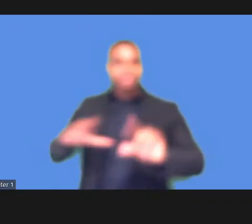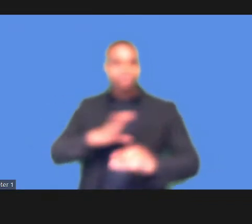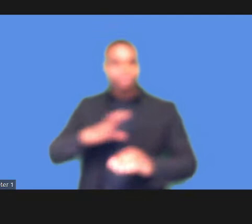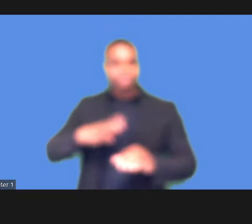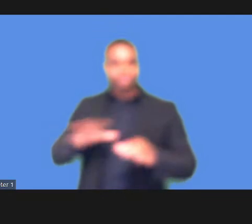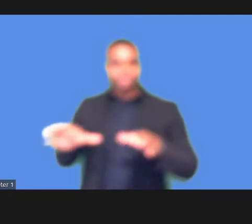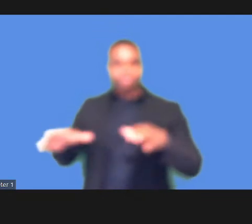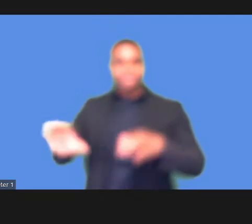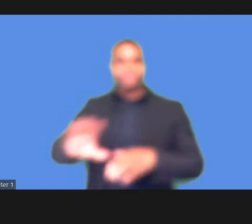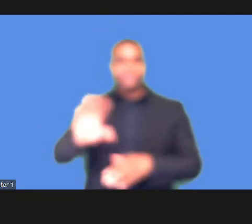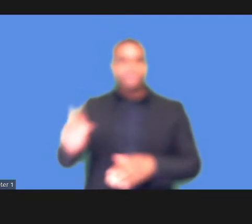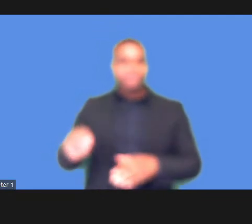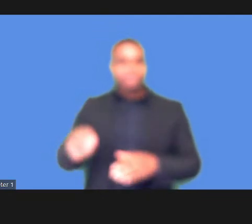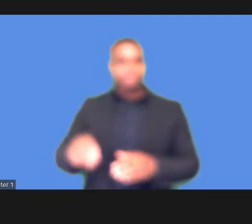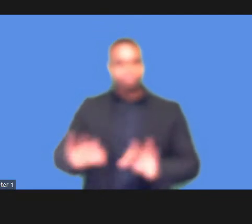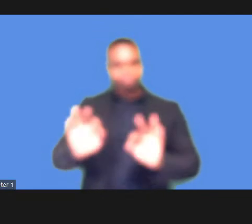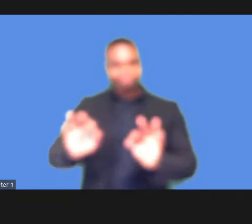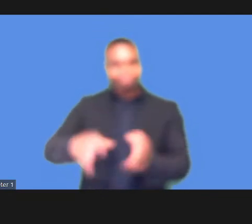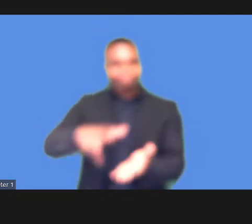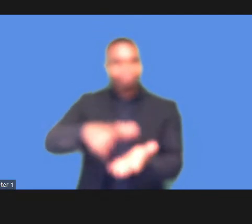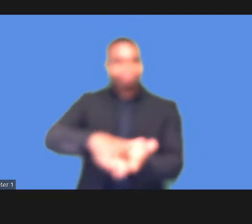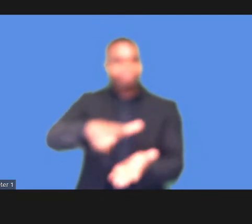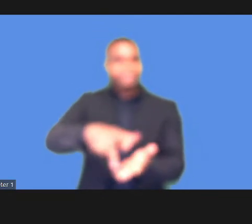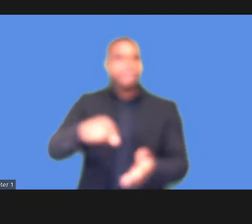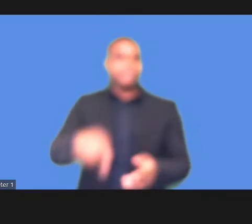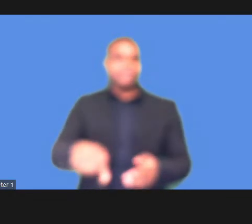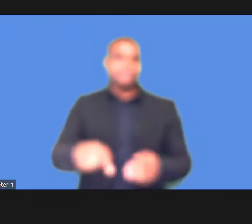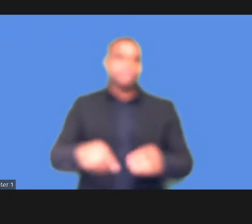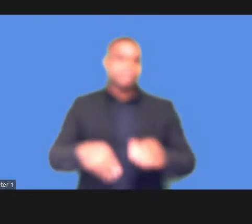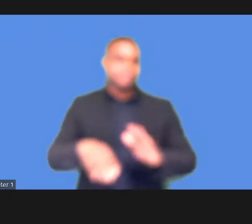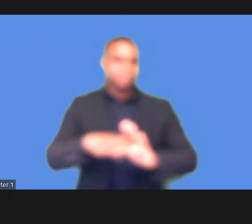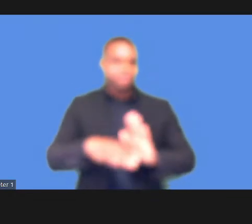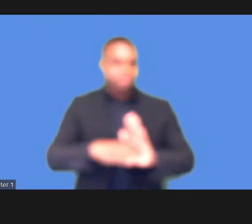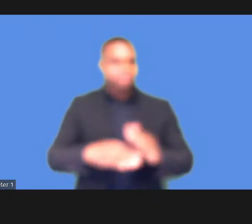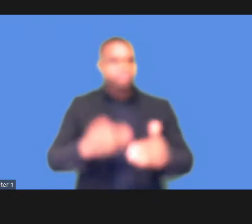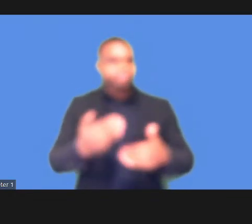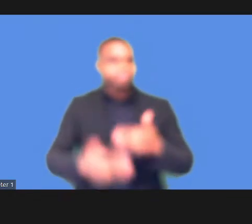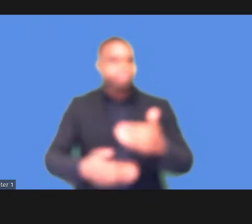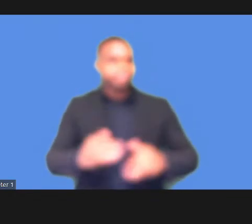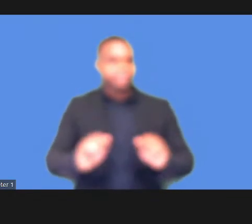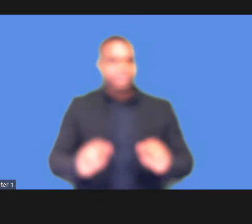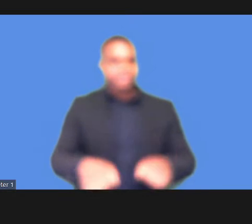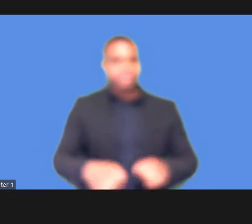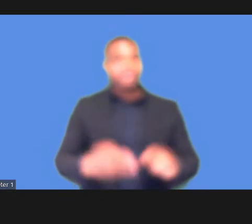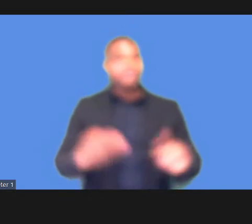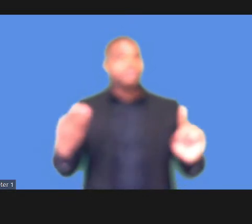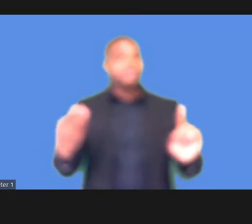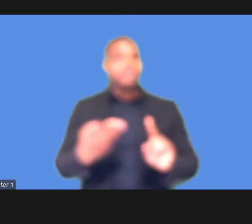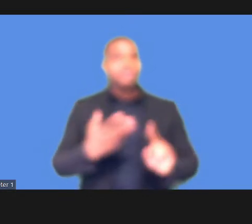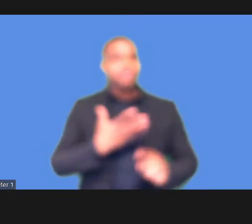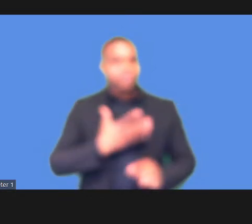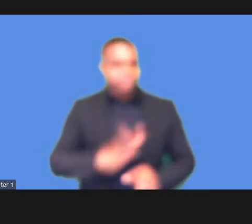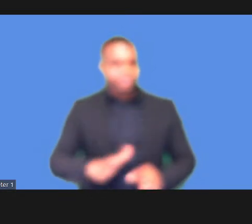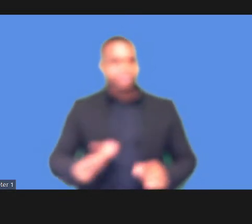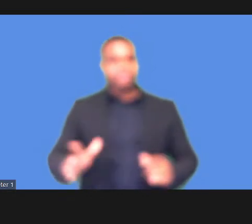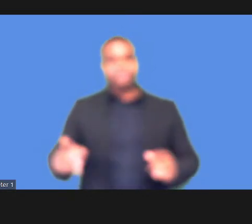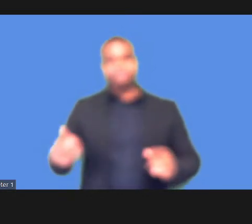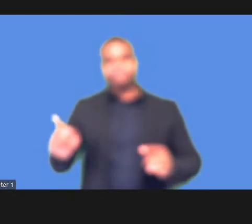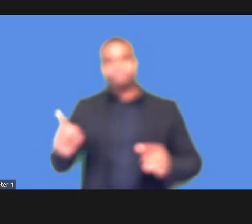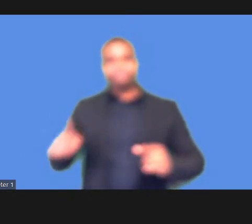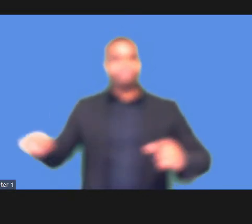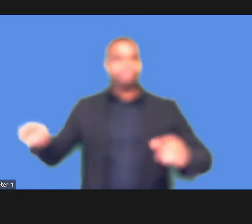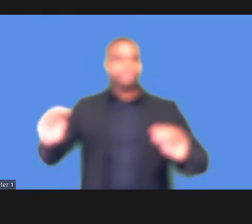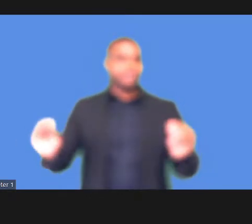of young statisticians in the modernization and transformation of our